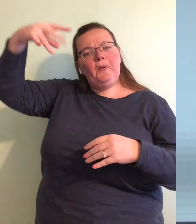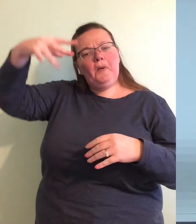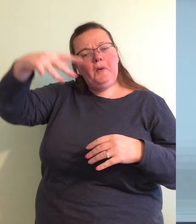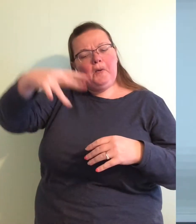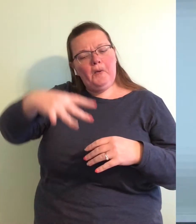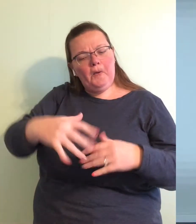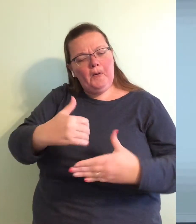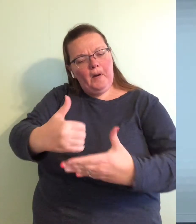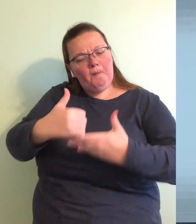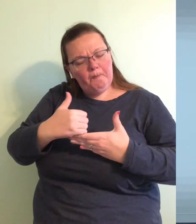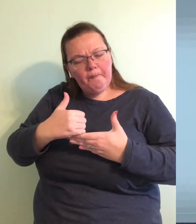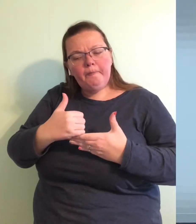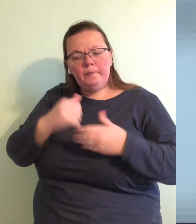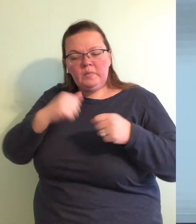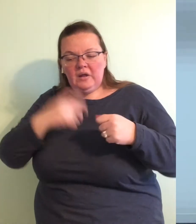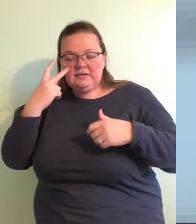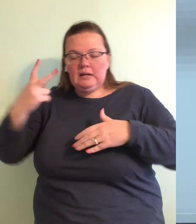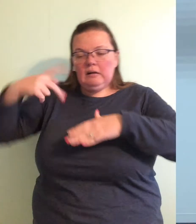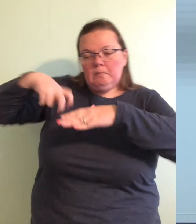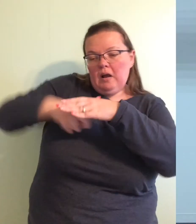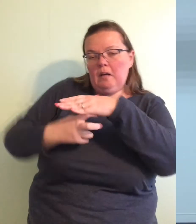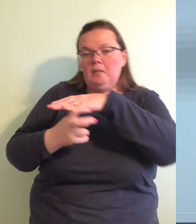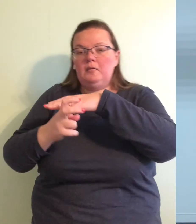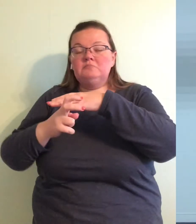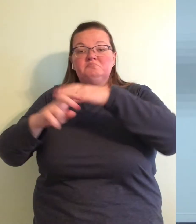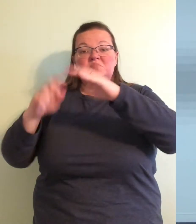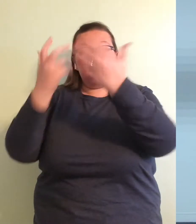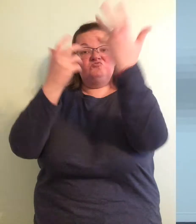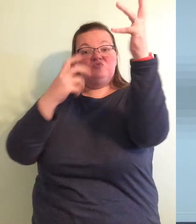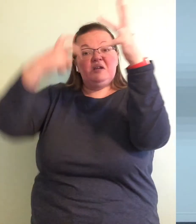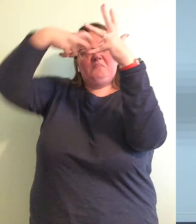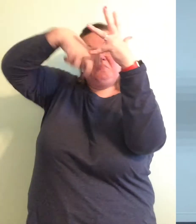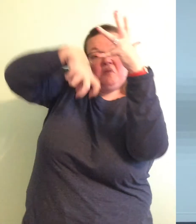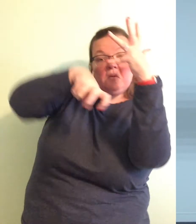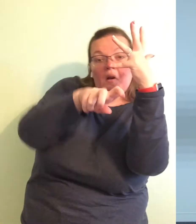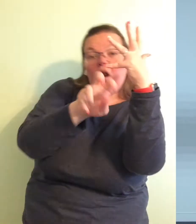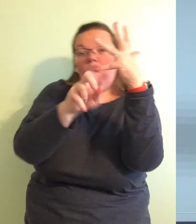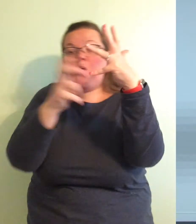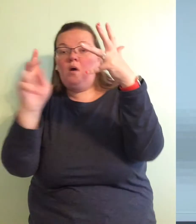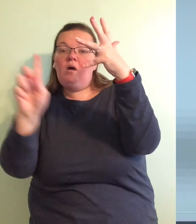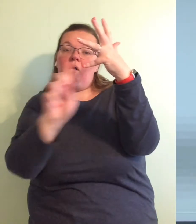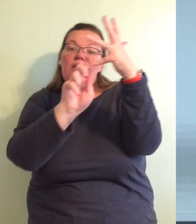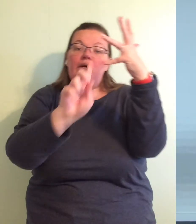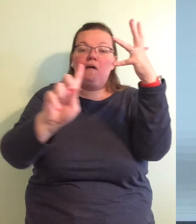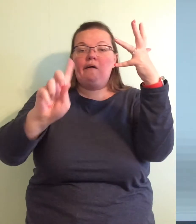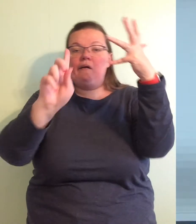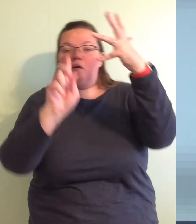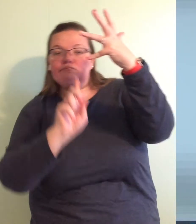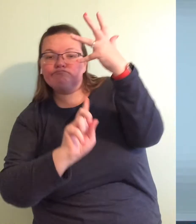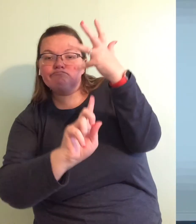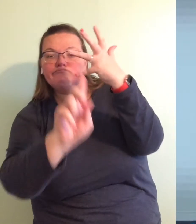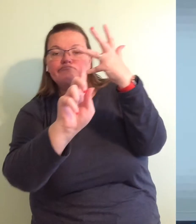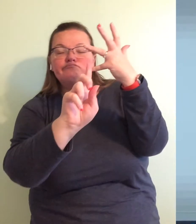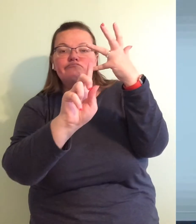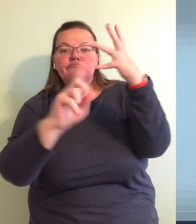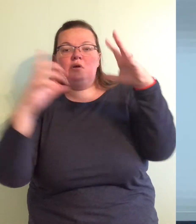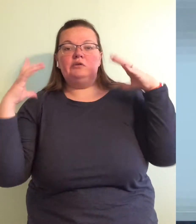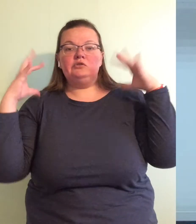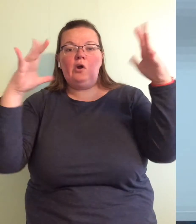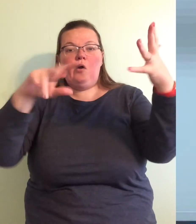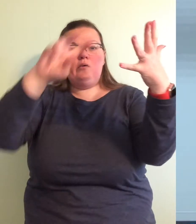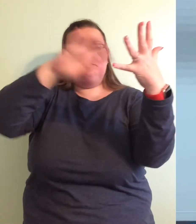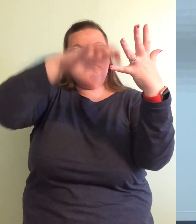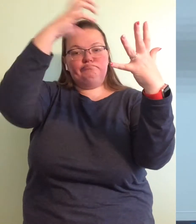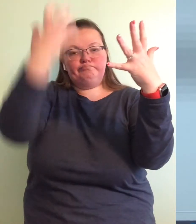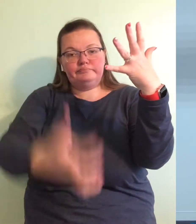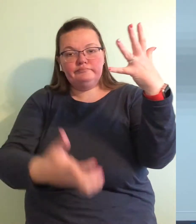through, for he had to stoop under branches, and great loads of snow came sliding off onto his back. And every time this